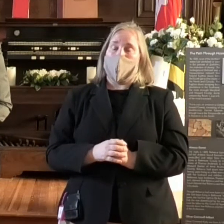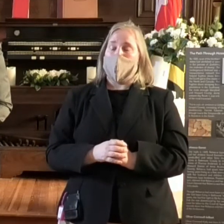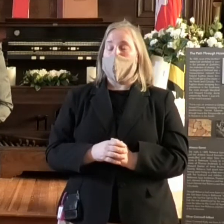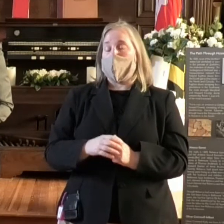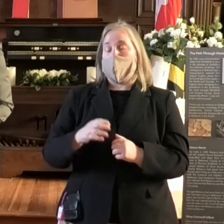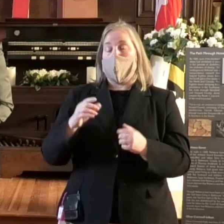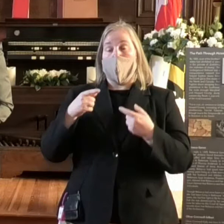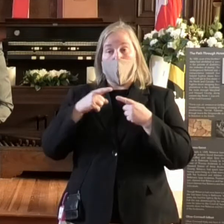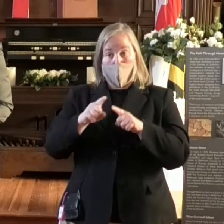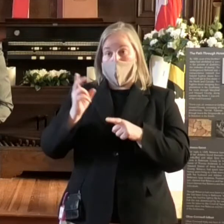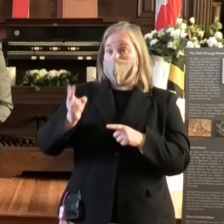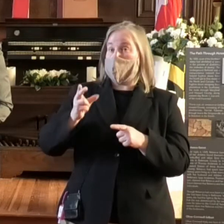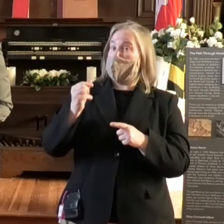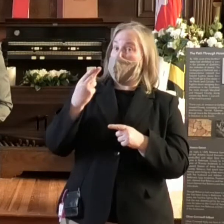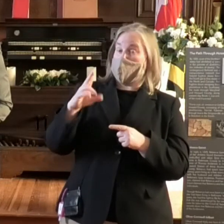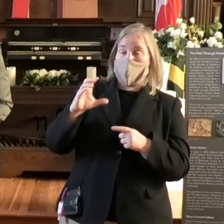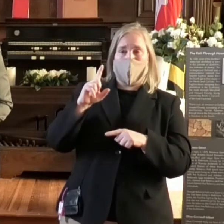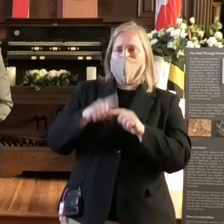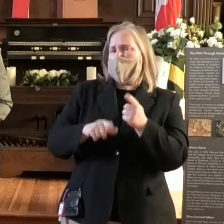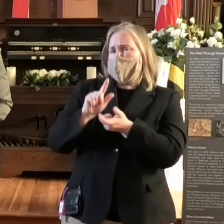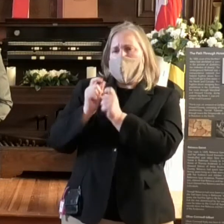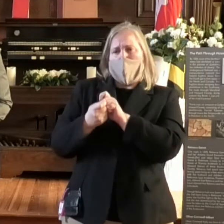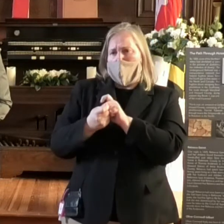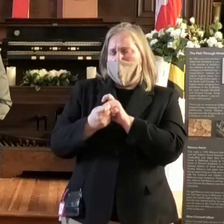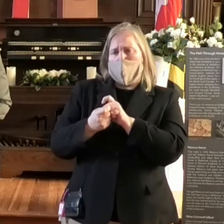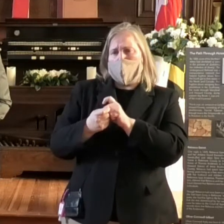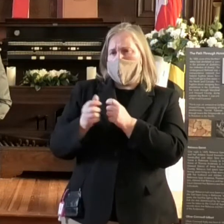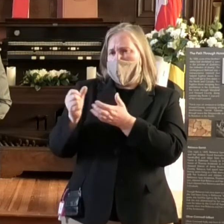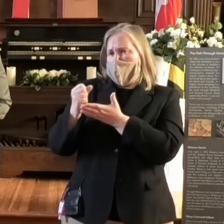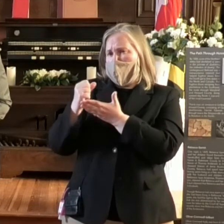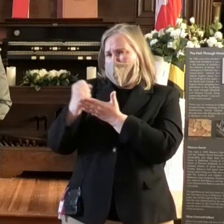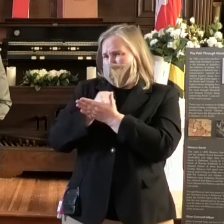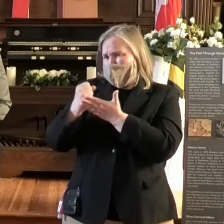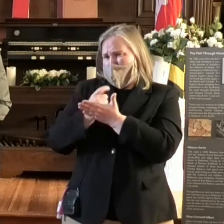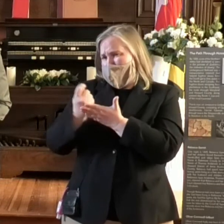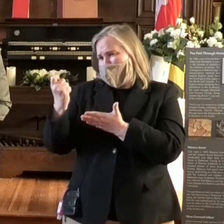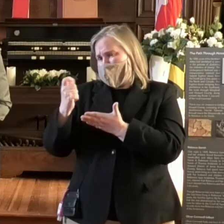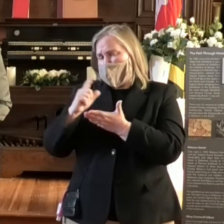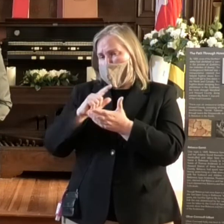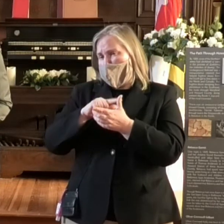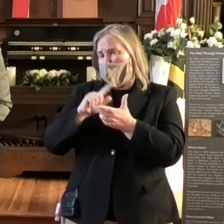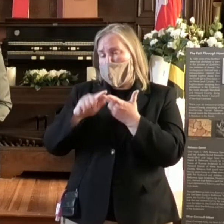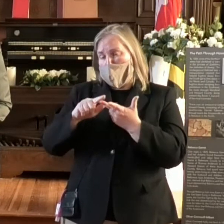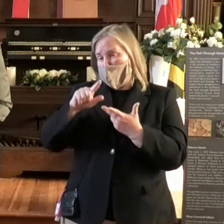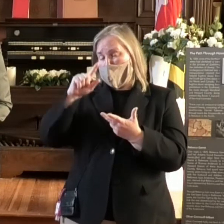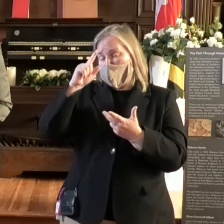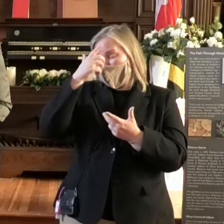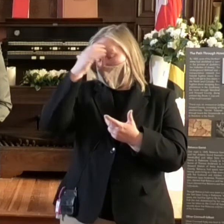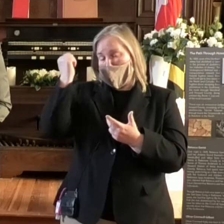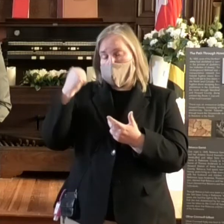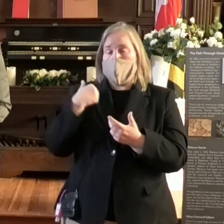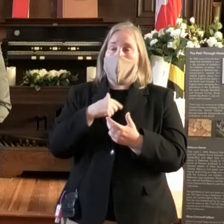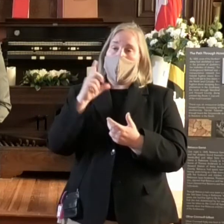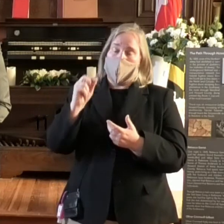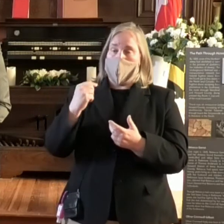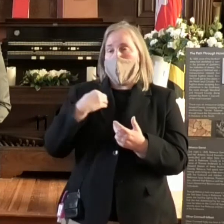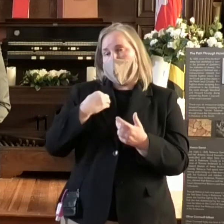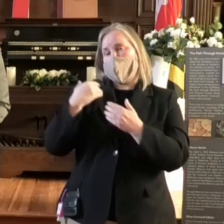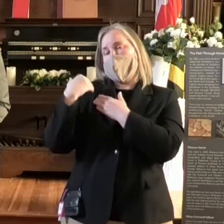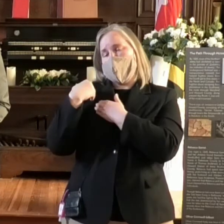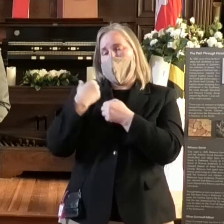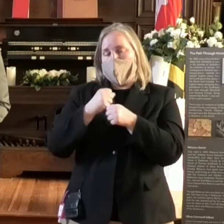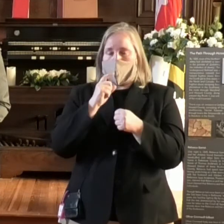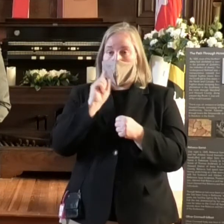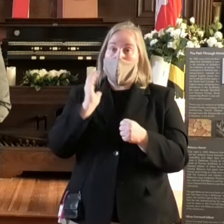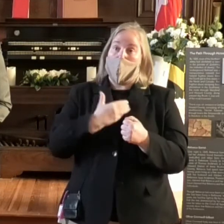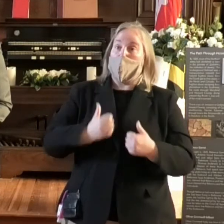While the history of Howard County cannot be changed, erased, or forgotten, we do have a responsibility to make sure our